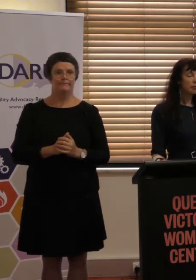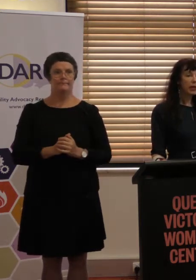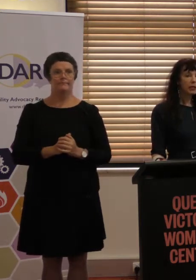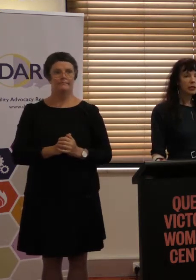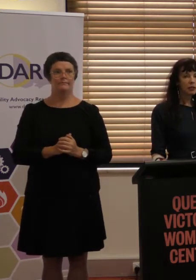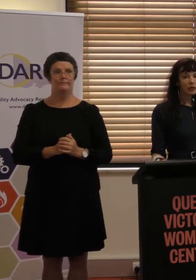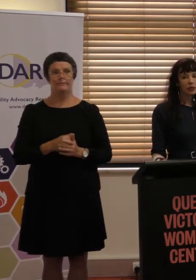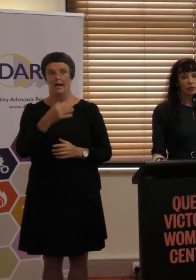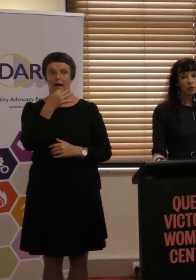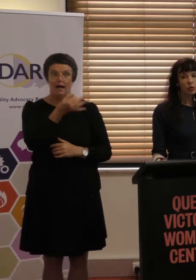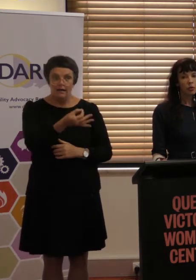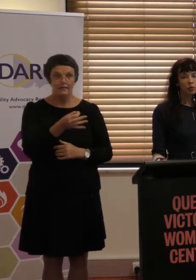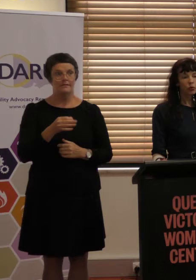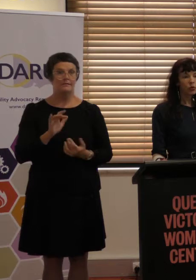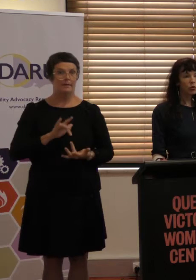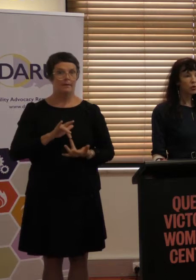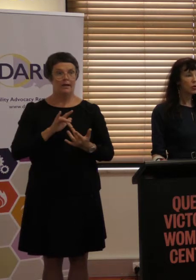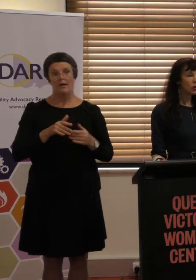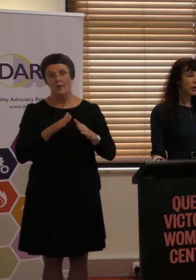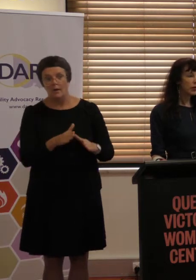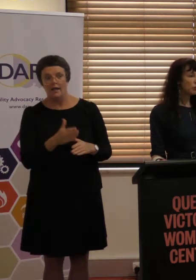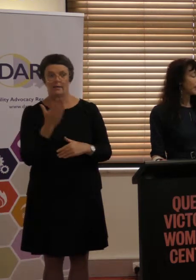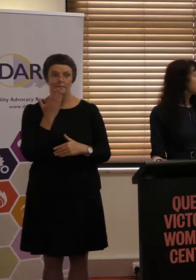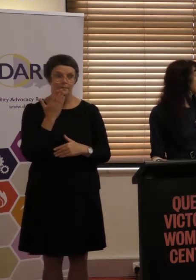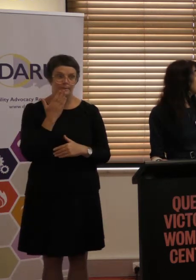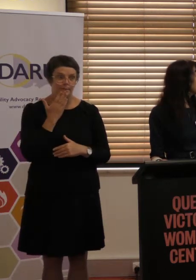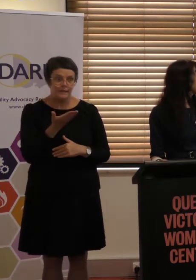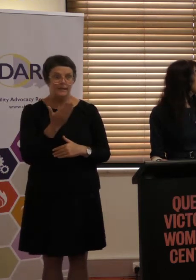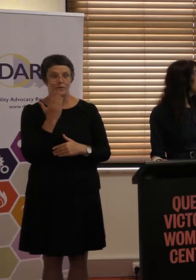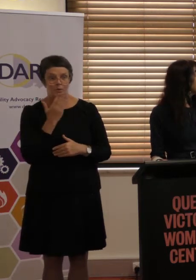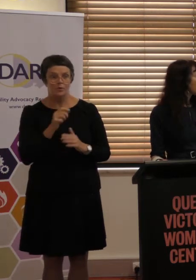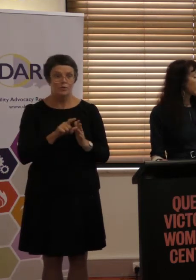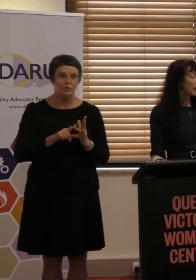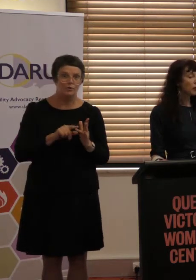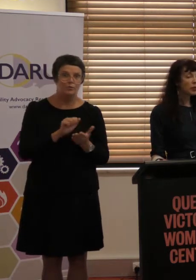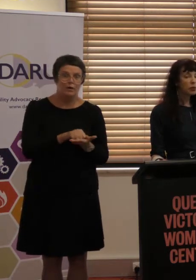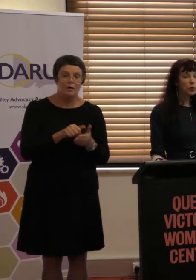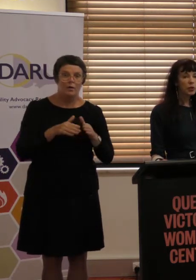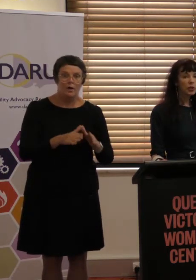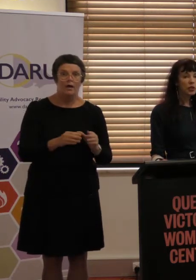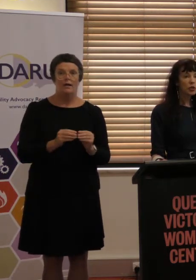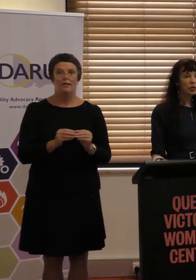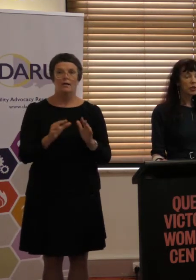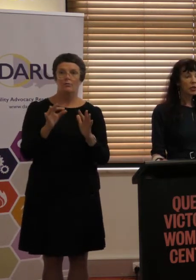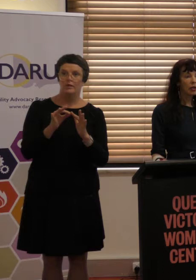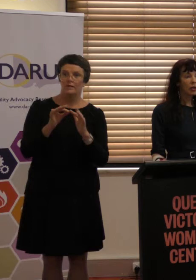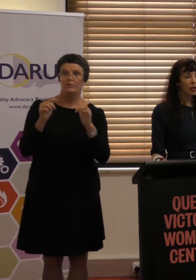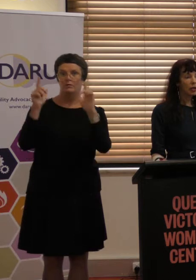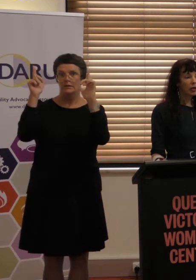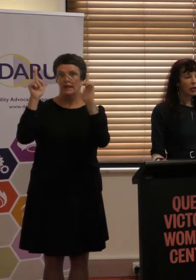requests are made to schools to do the right thing by these kids. Principals and